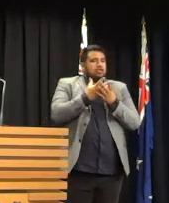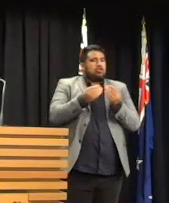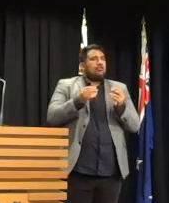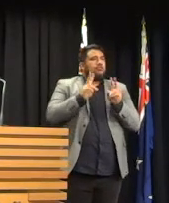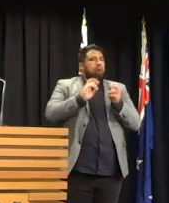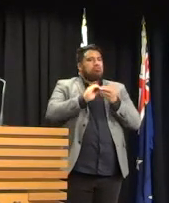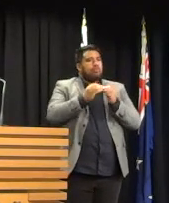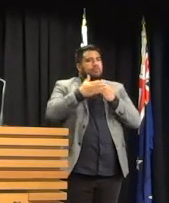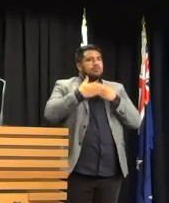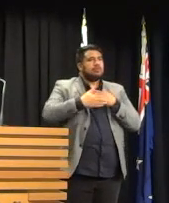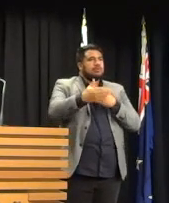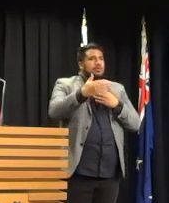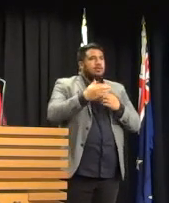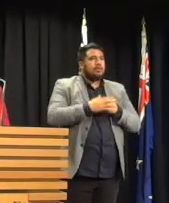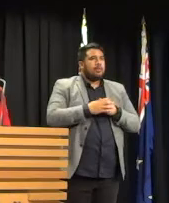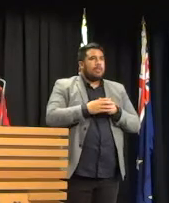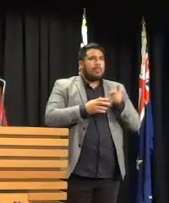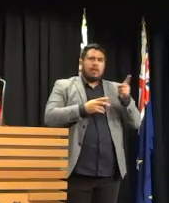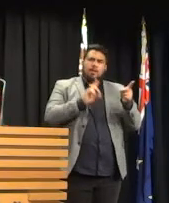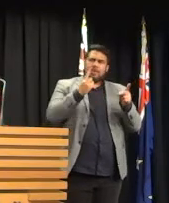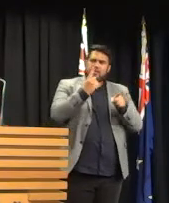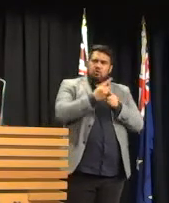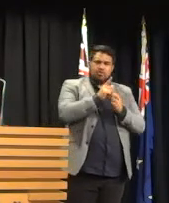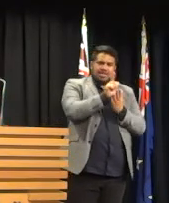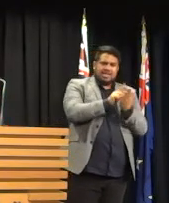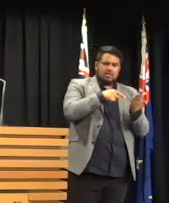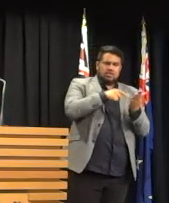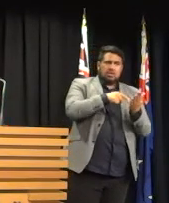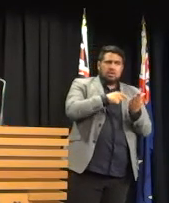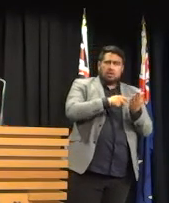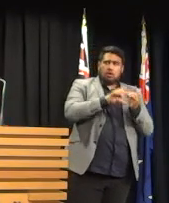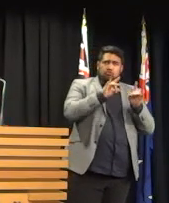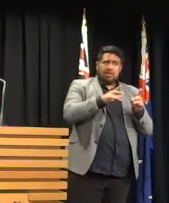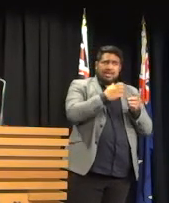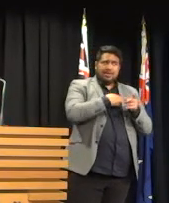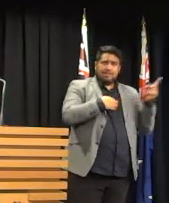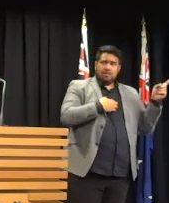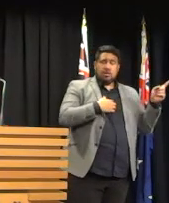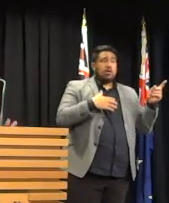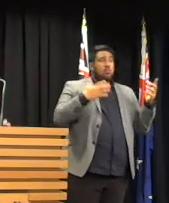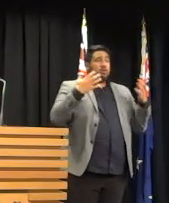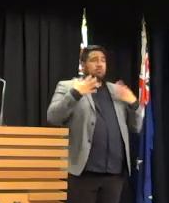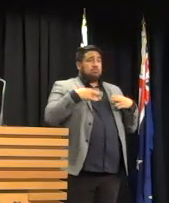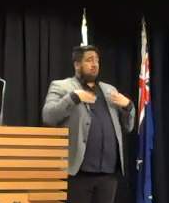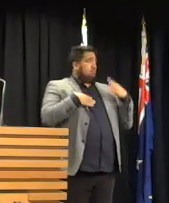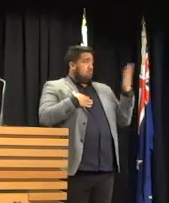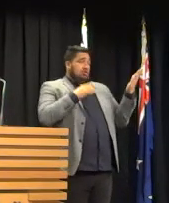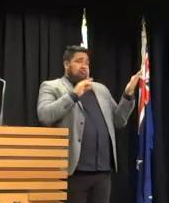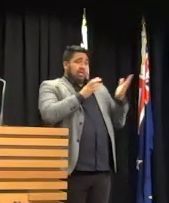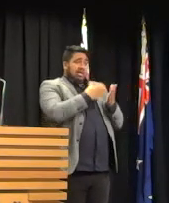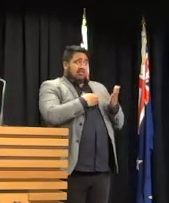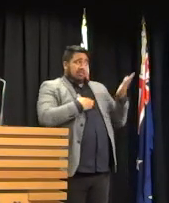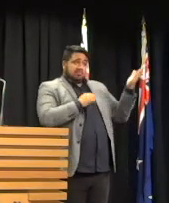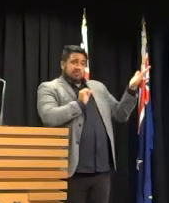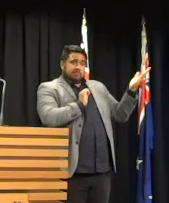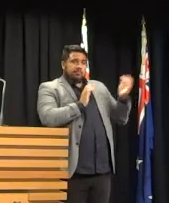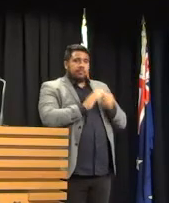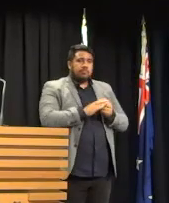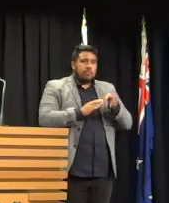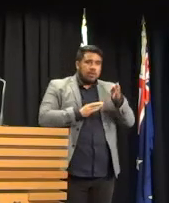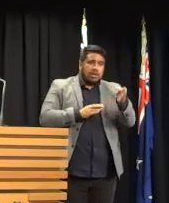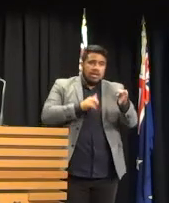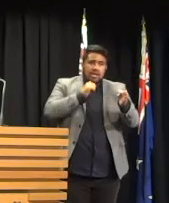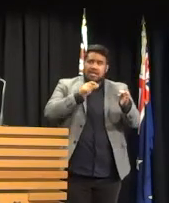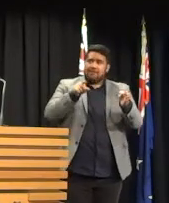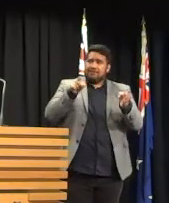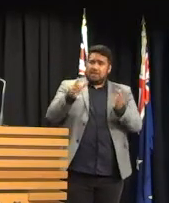down the track. Just specifically on that piece of legislation though, PM, that the Australian government... That's a matter for the Australian government. If you did catch one of these boats,